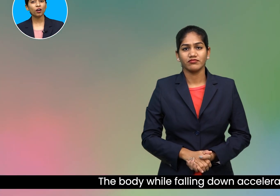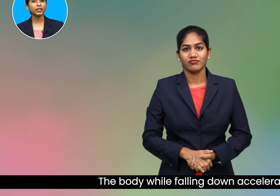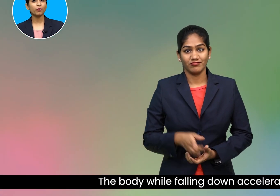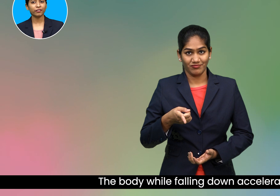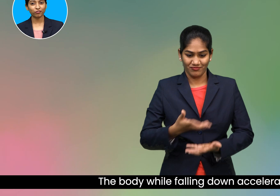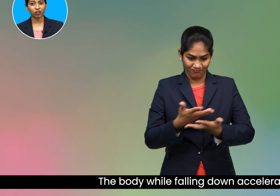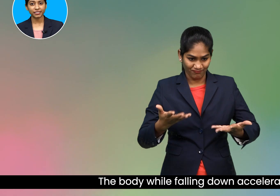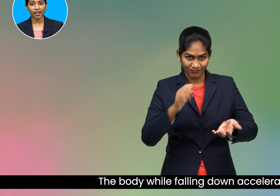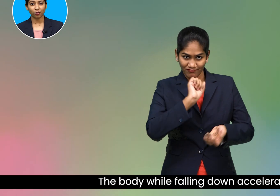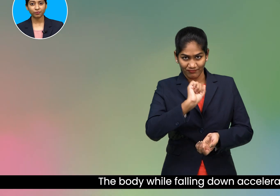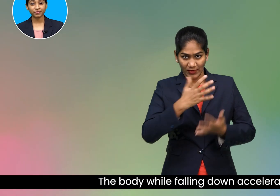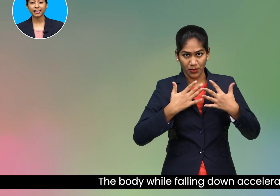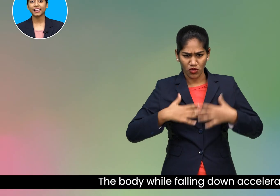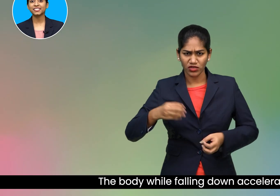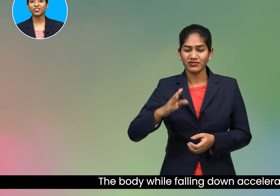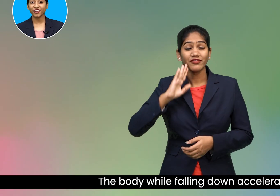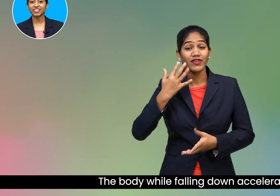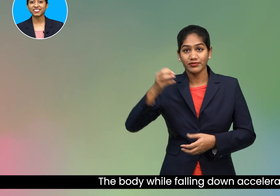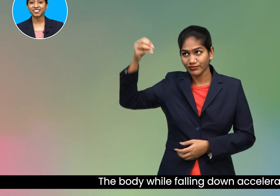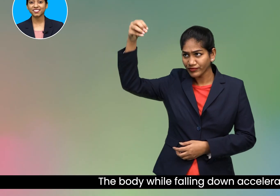The body, while falling down,